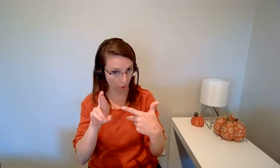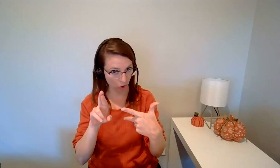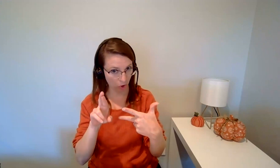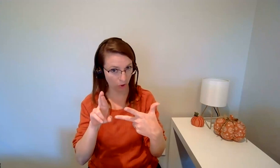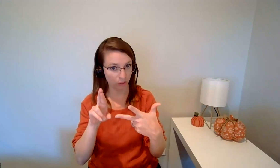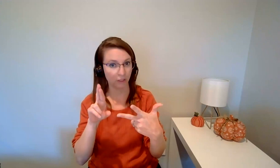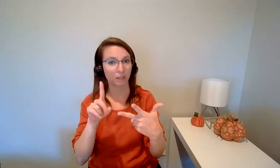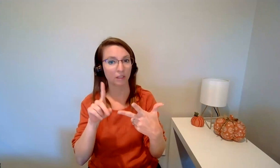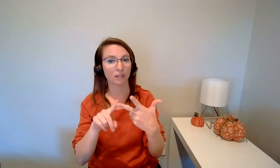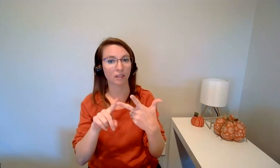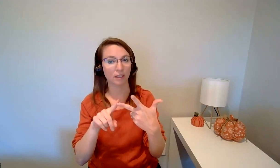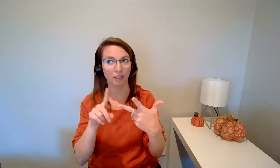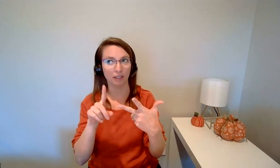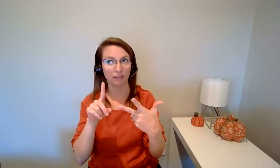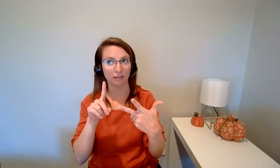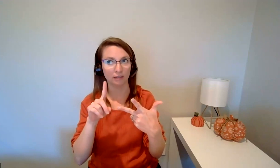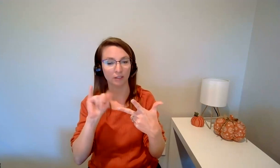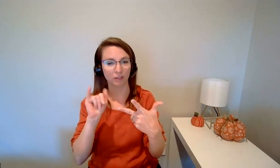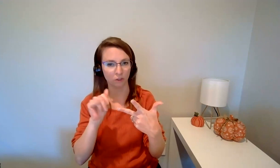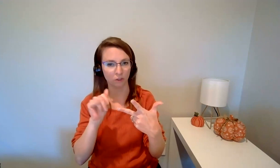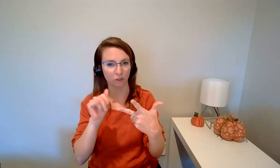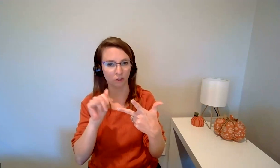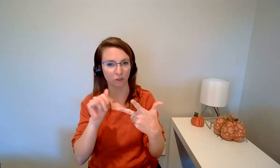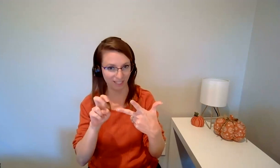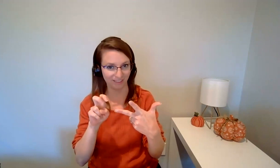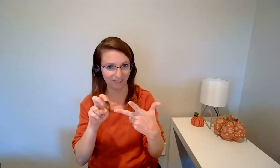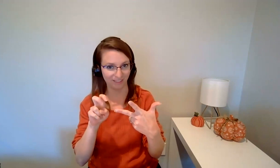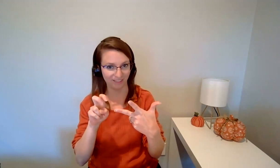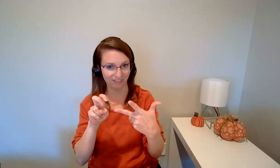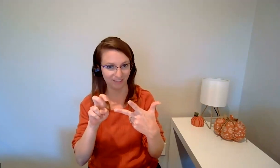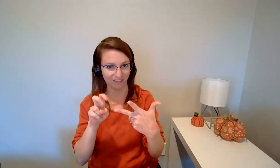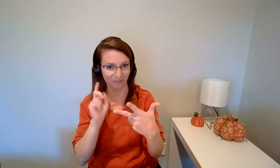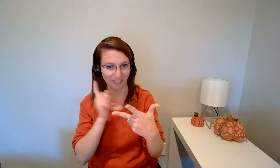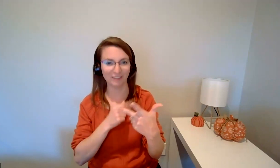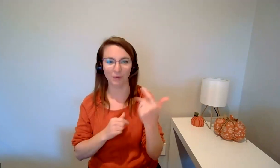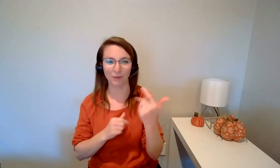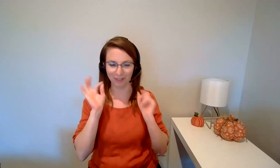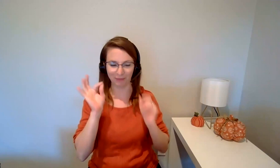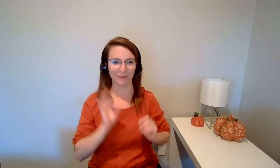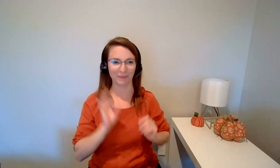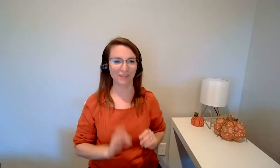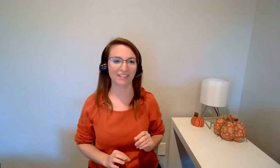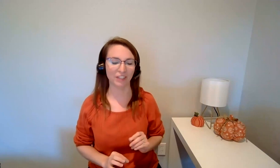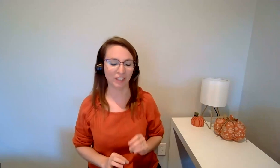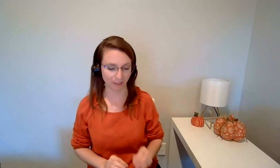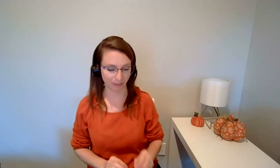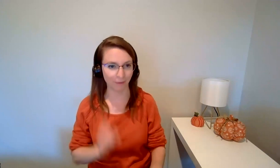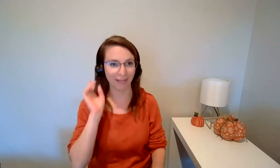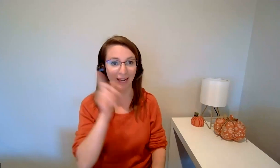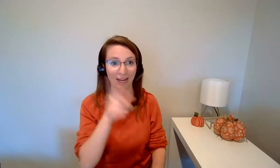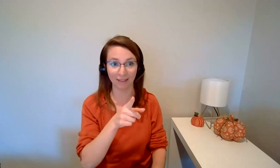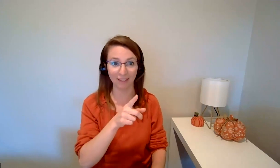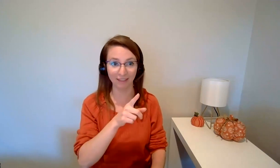Taylor, and Jake. Right? Okay, perfect. Very good. Okay, Allie?